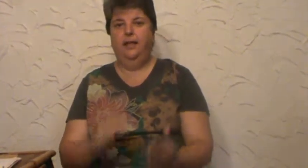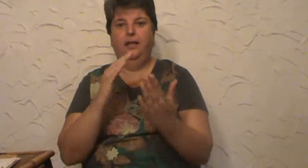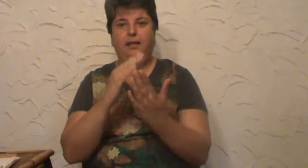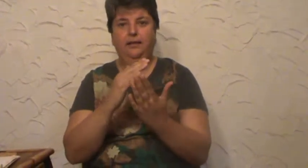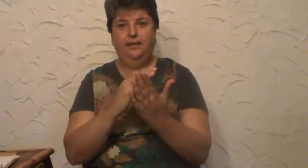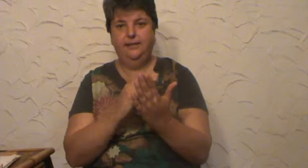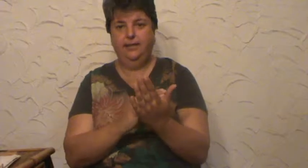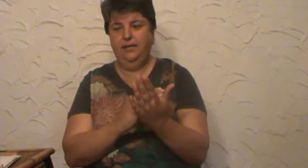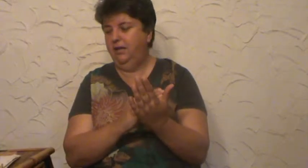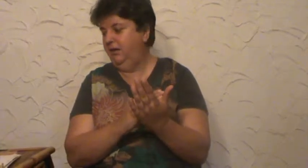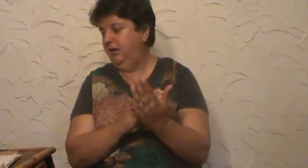lesson